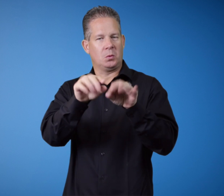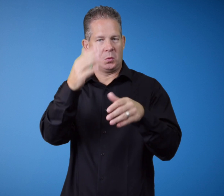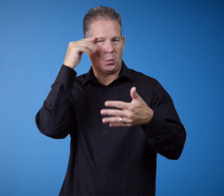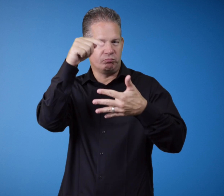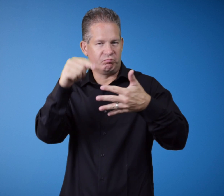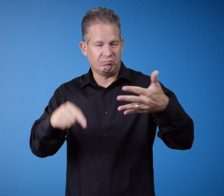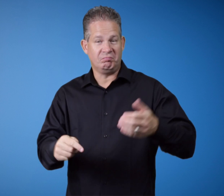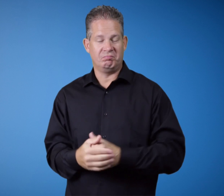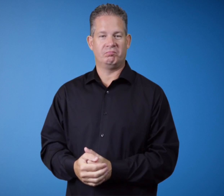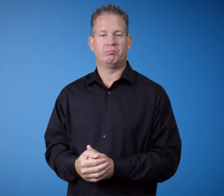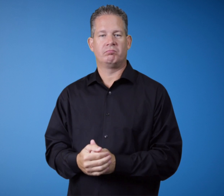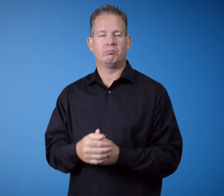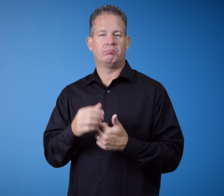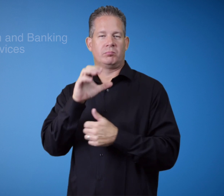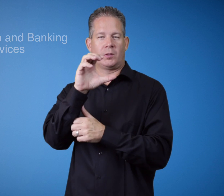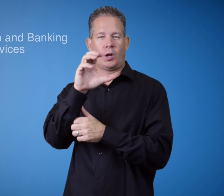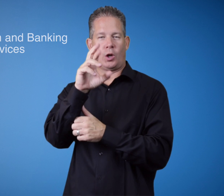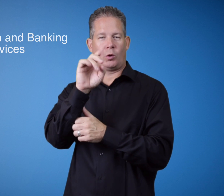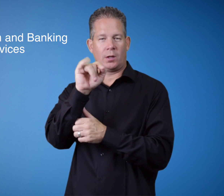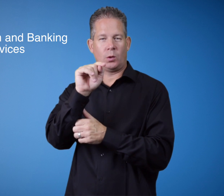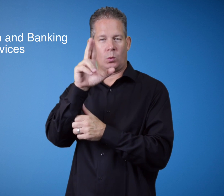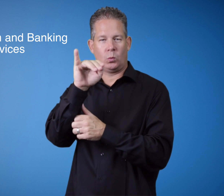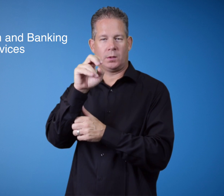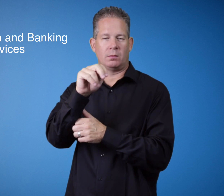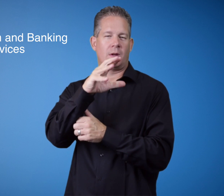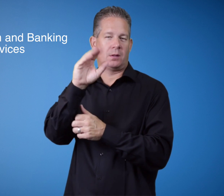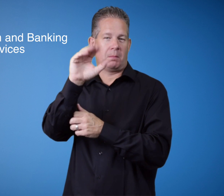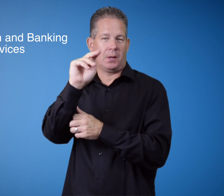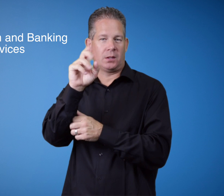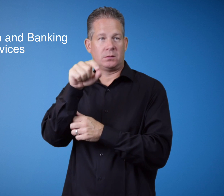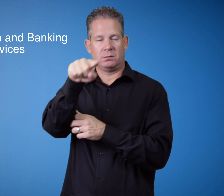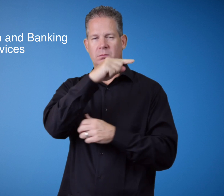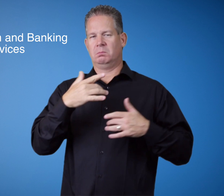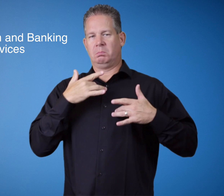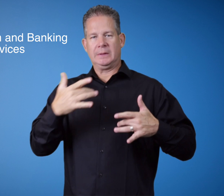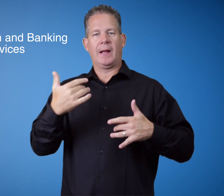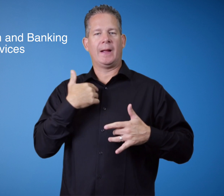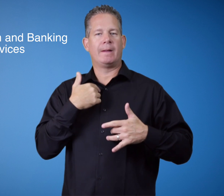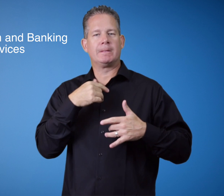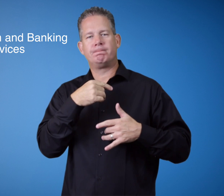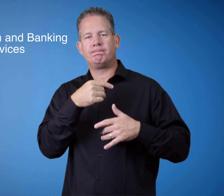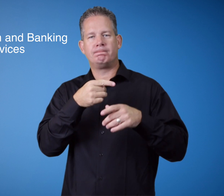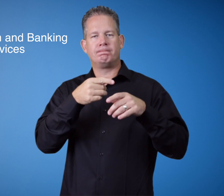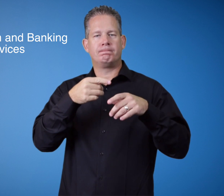There are several important things that you need to know. Credit union and banking services traditionally